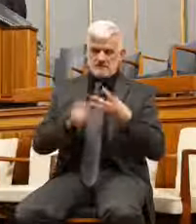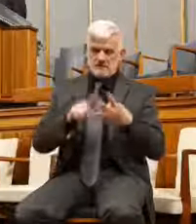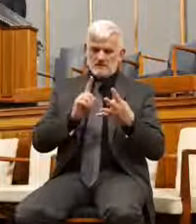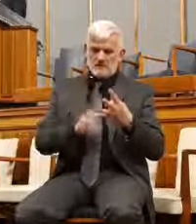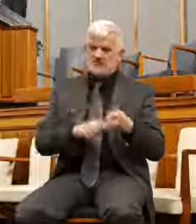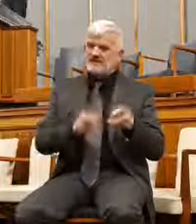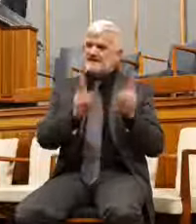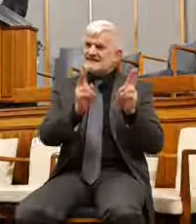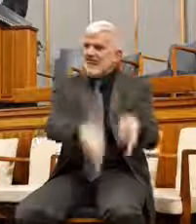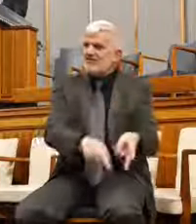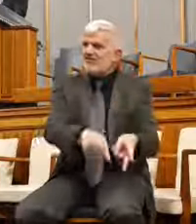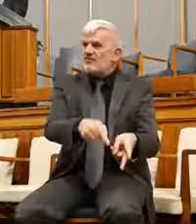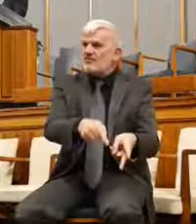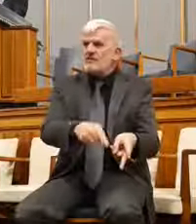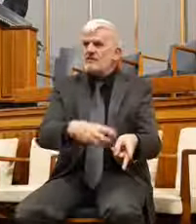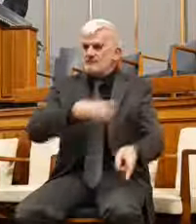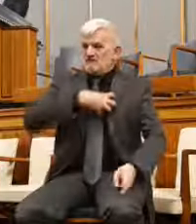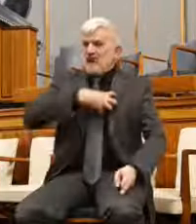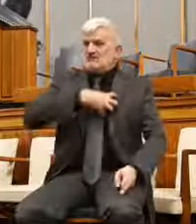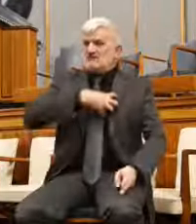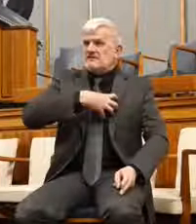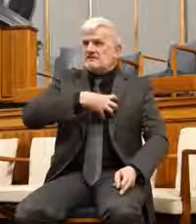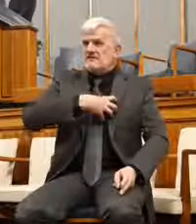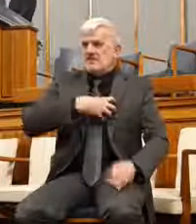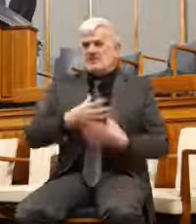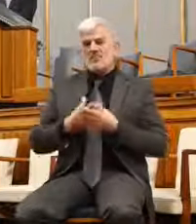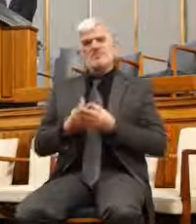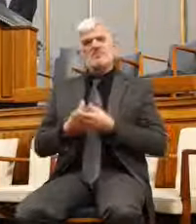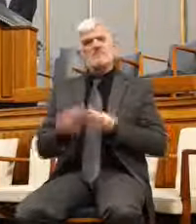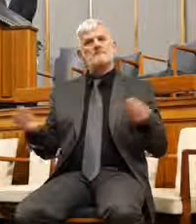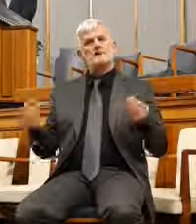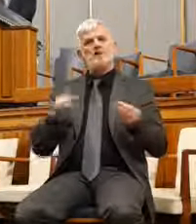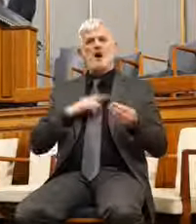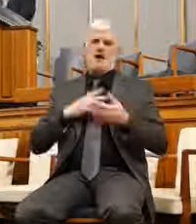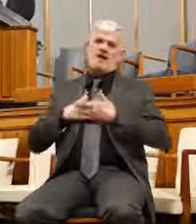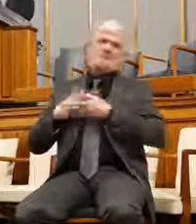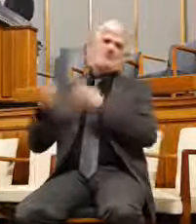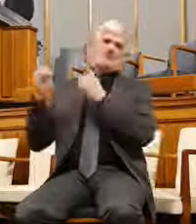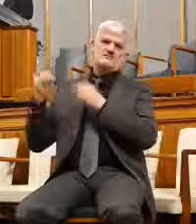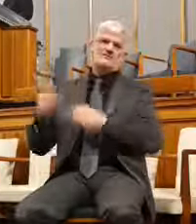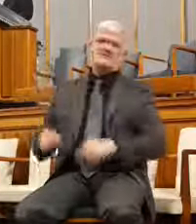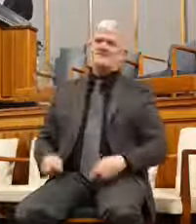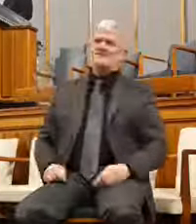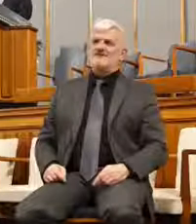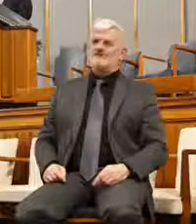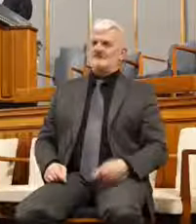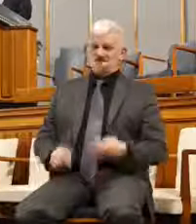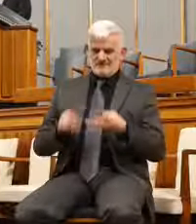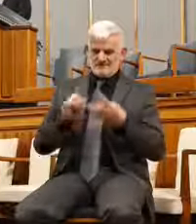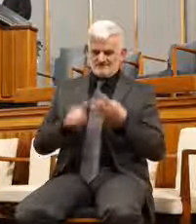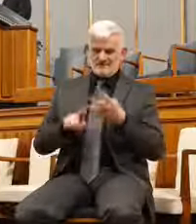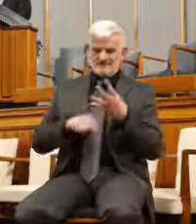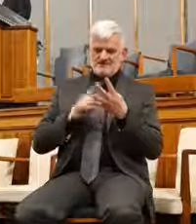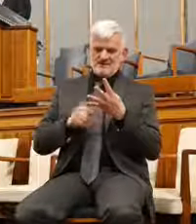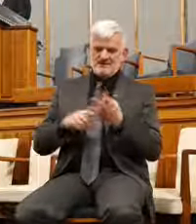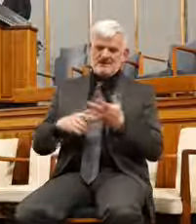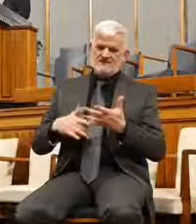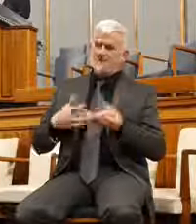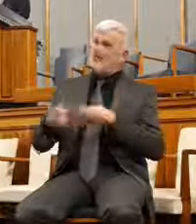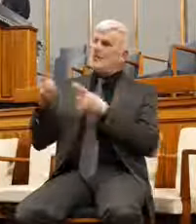the guidance of God. You'll never know communion with him, what it is to have him and to walk with